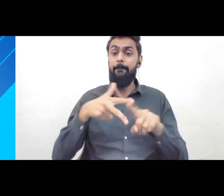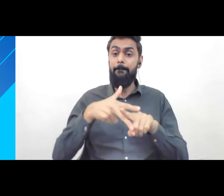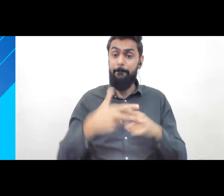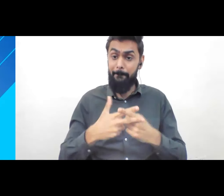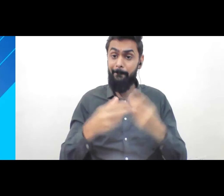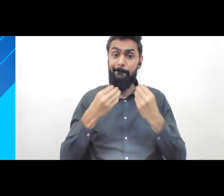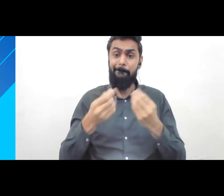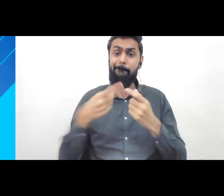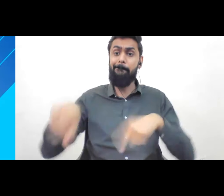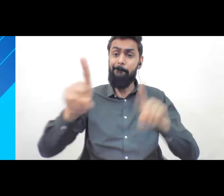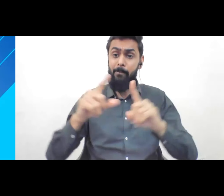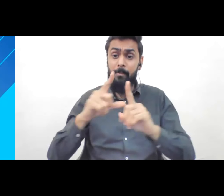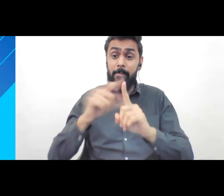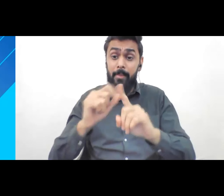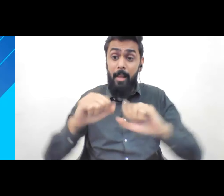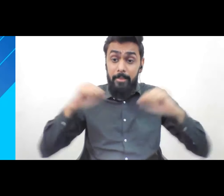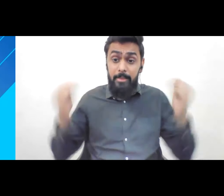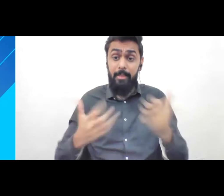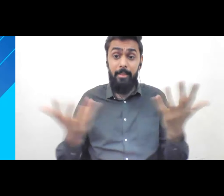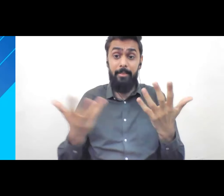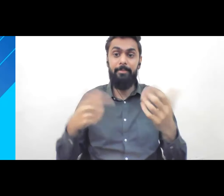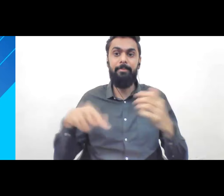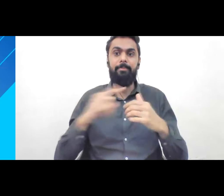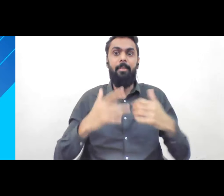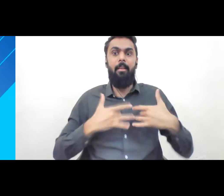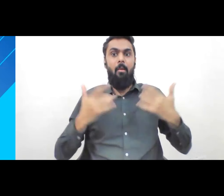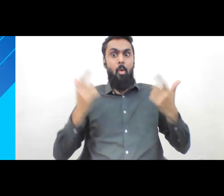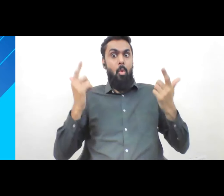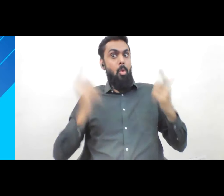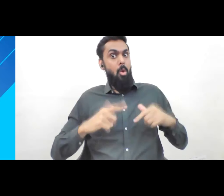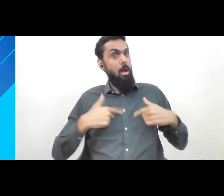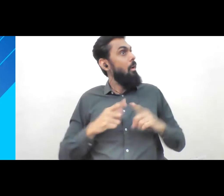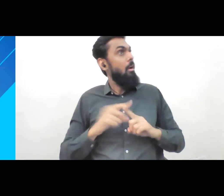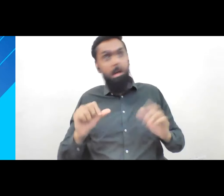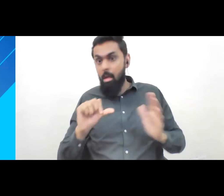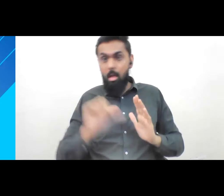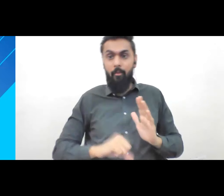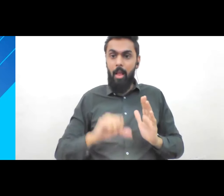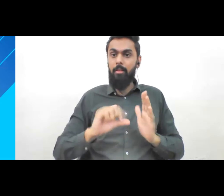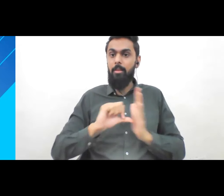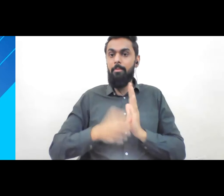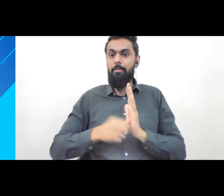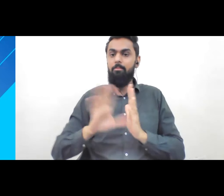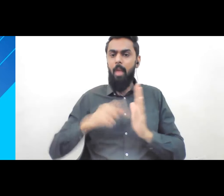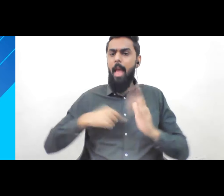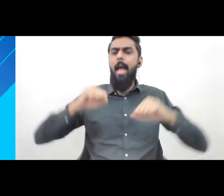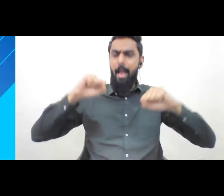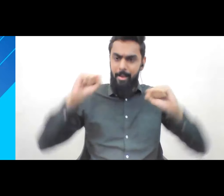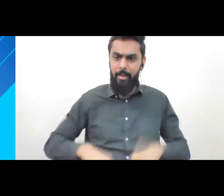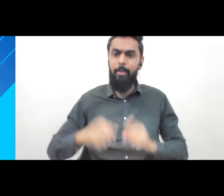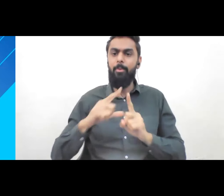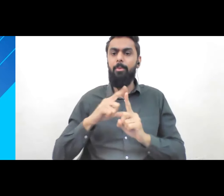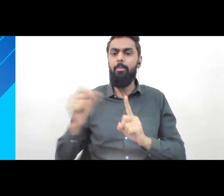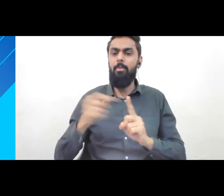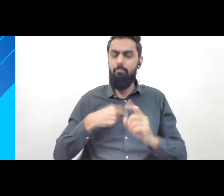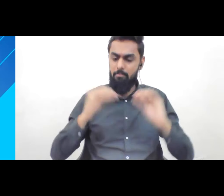to take some action so that they just feel that there's no hope, I'm not going to do anything. They should feel I can do something, I can